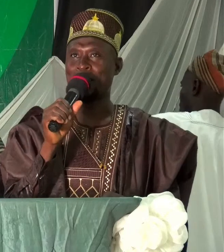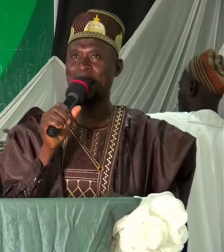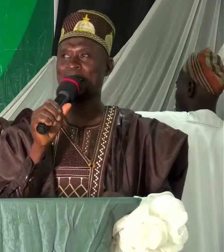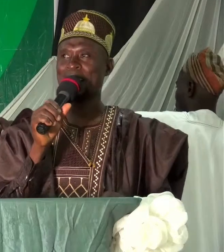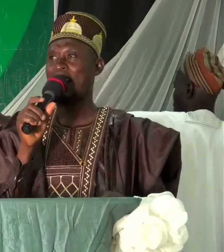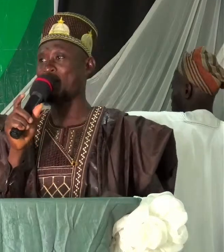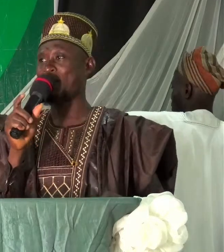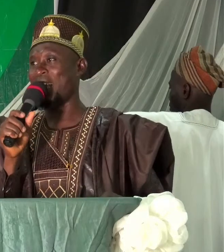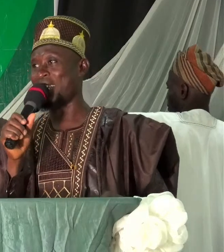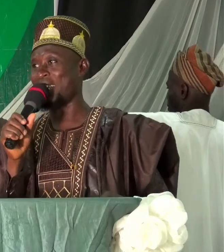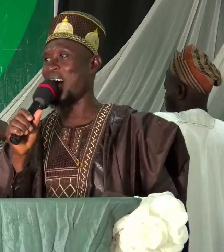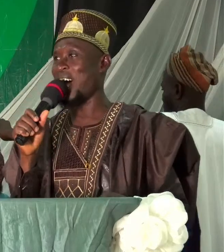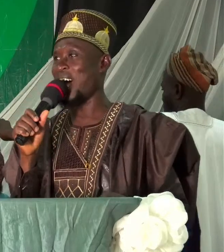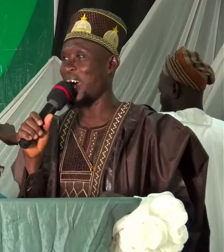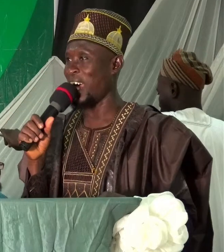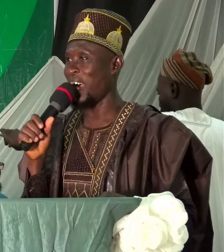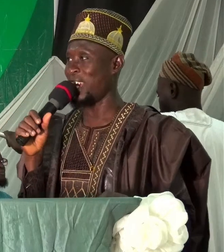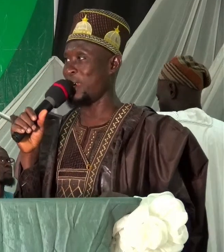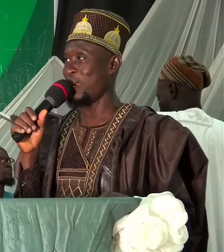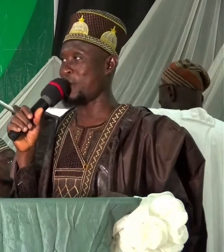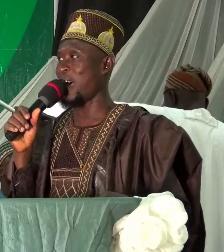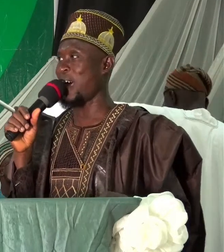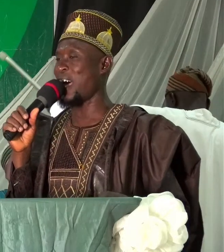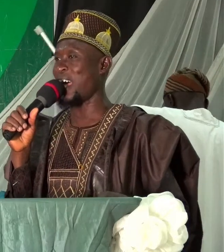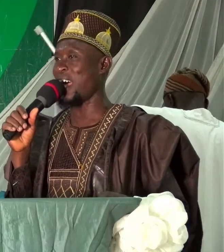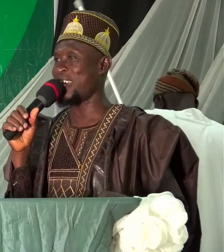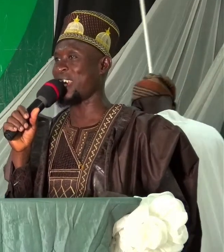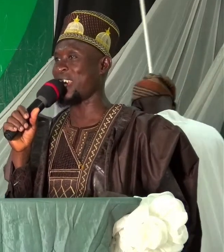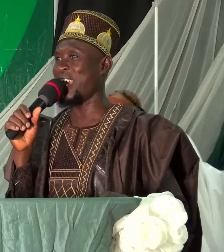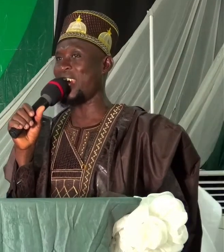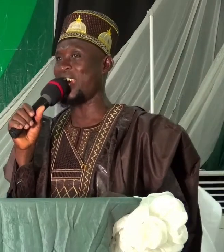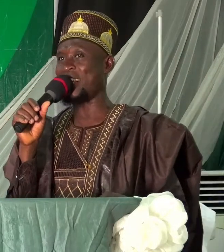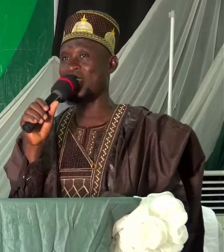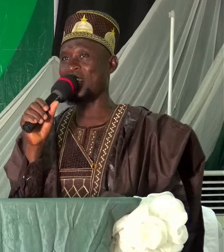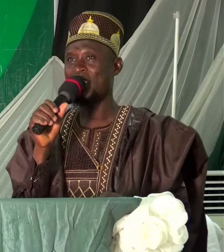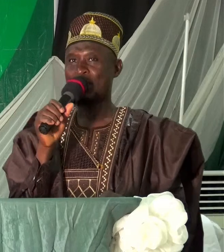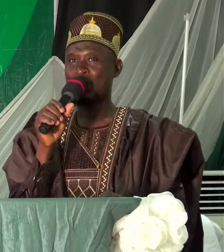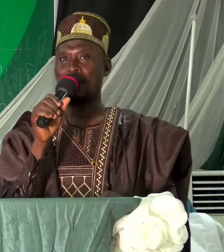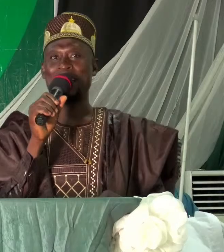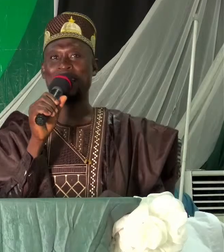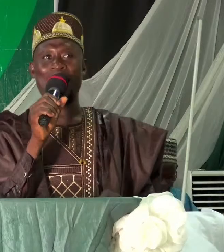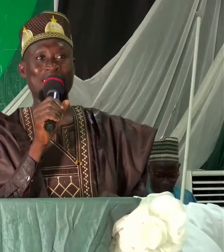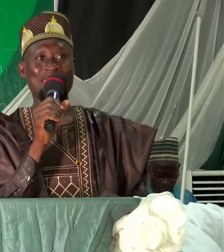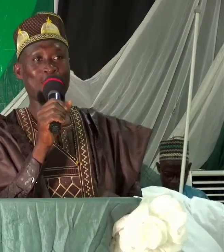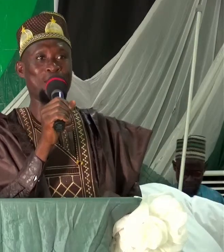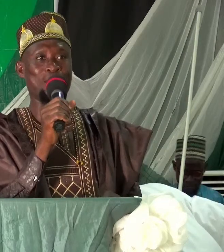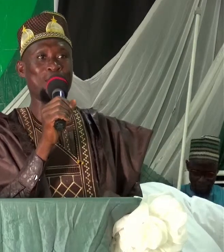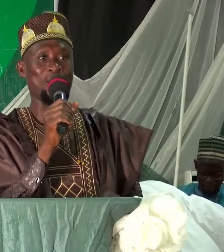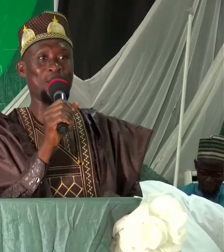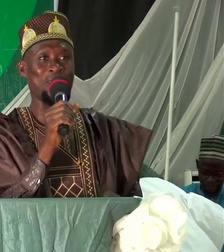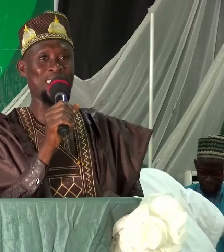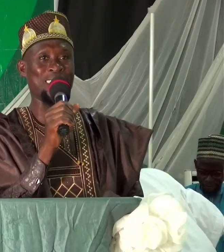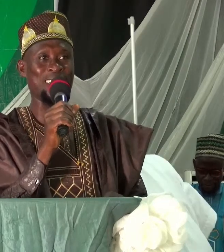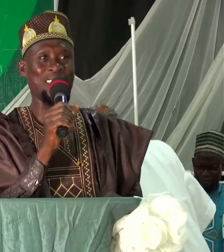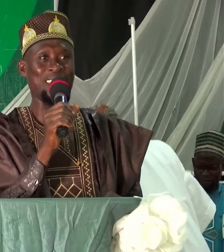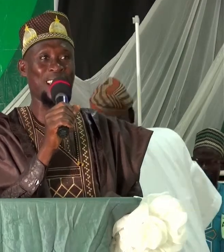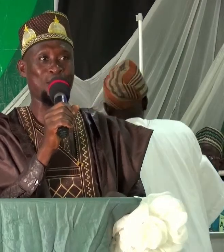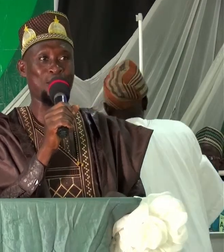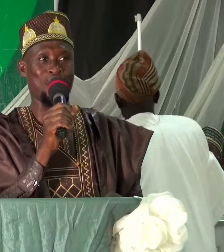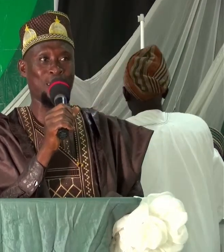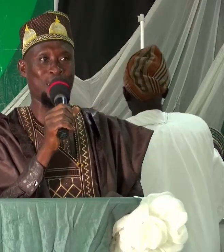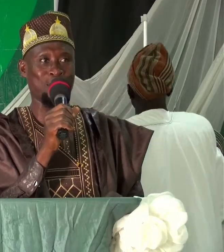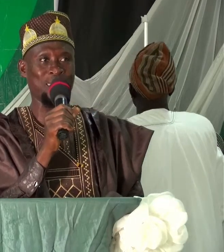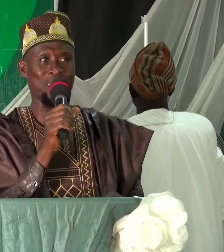epori asa jeda leba dake. To ba de jawo lori mi e o